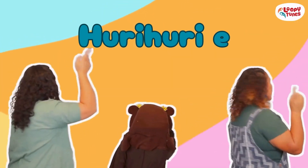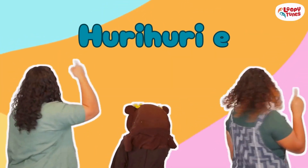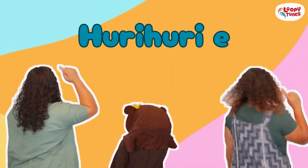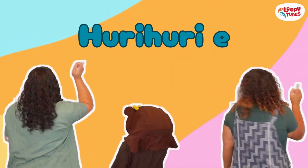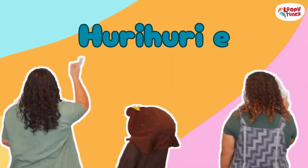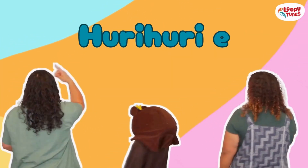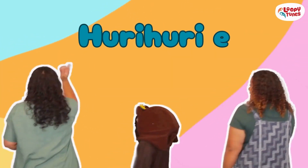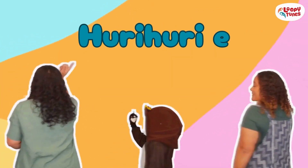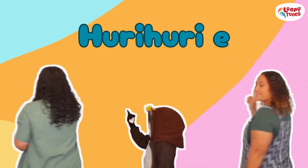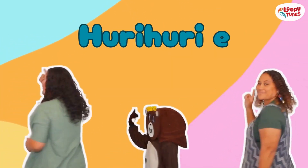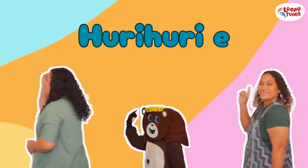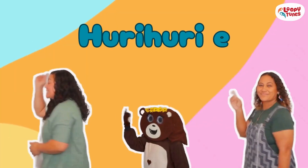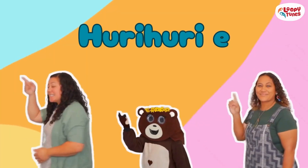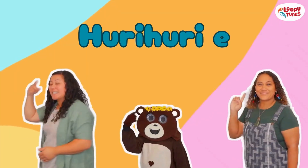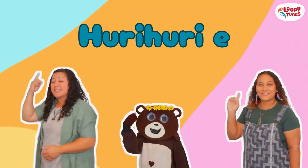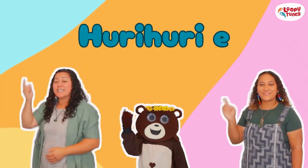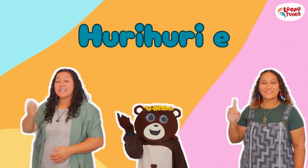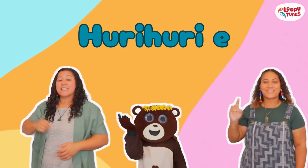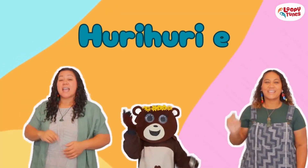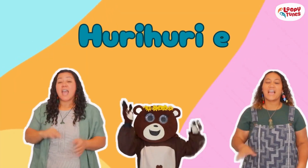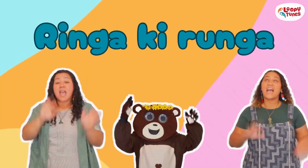huri e. Yippee!